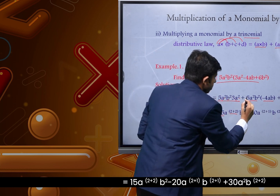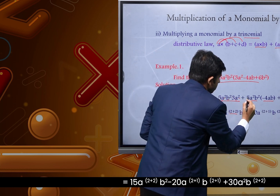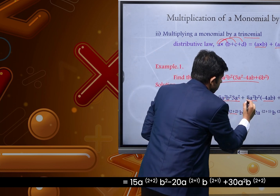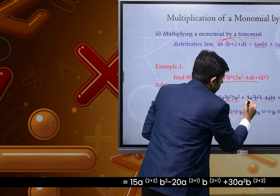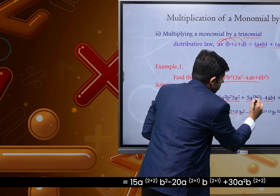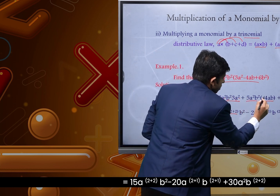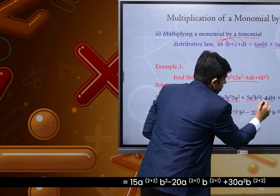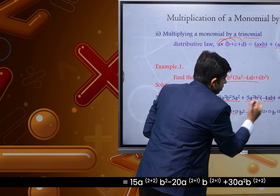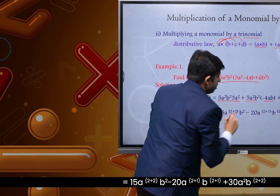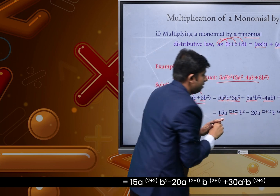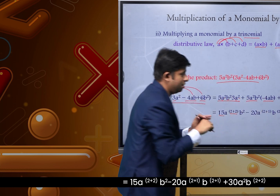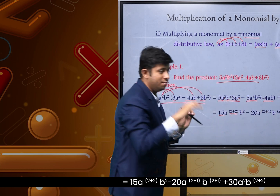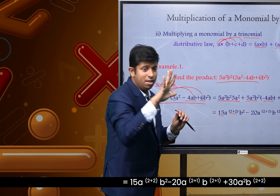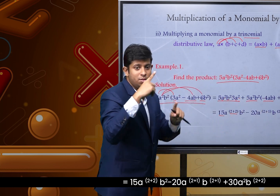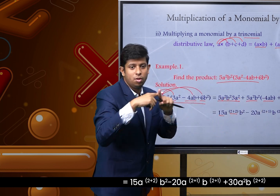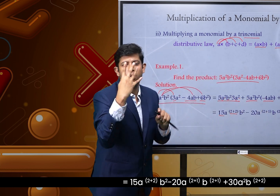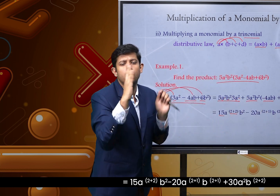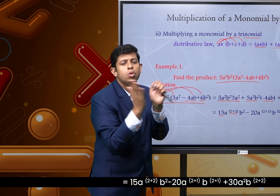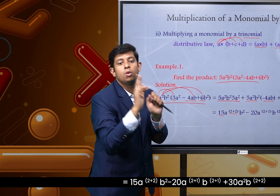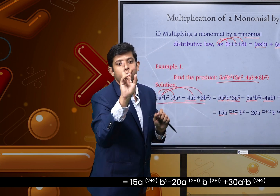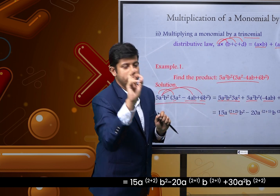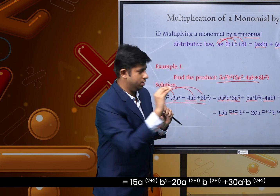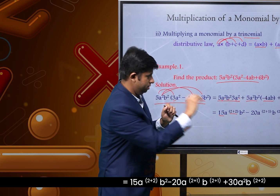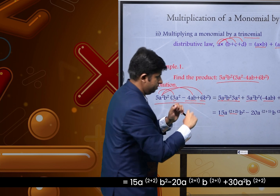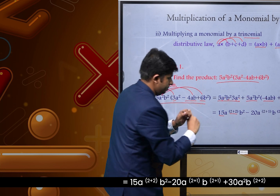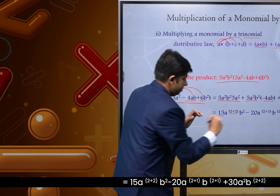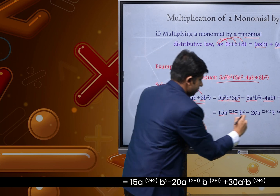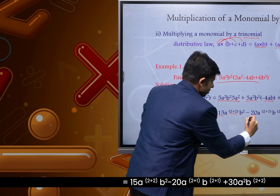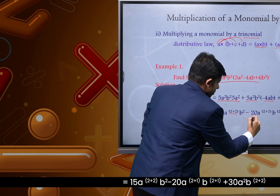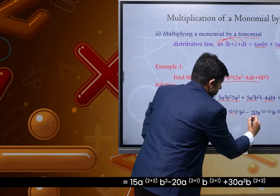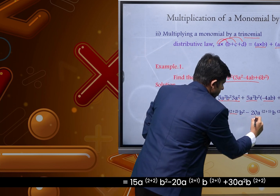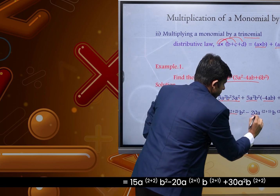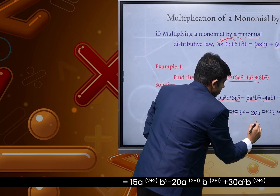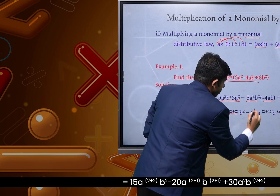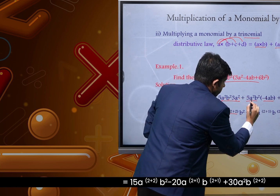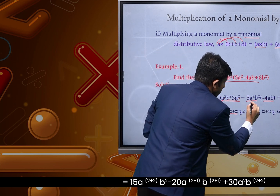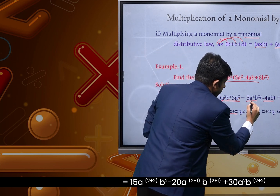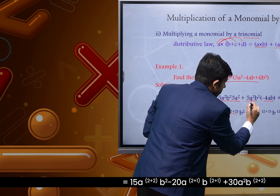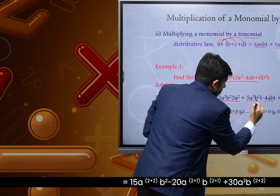1 plus 30a square b to the power of 2 plus 2.